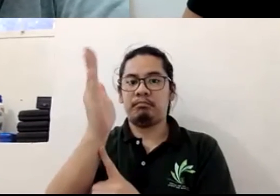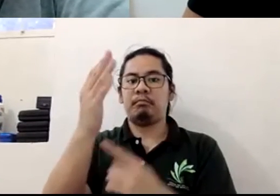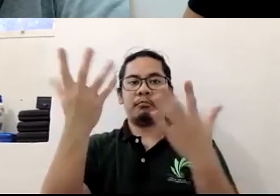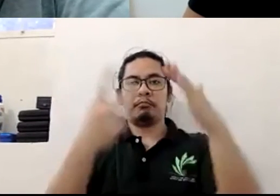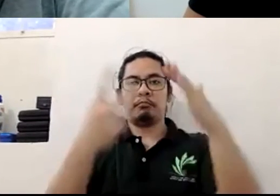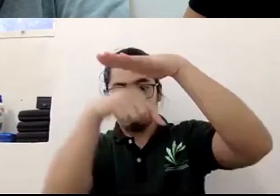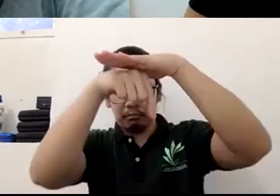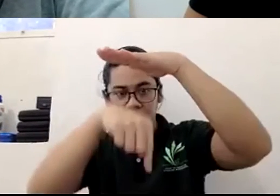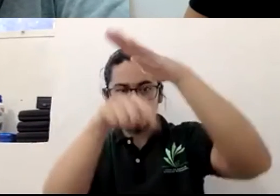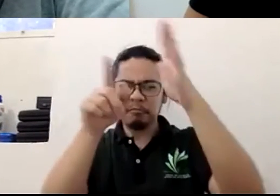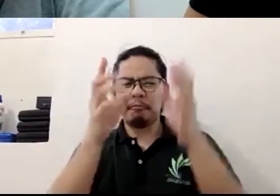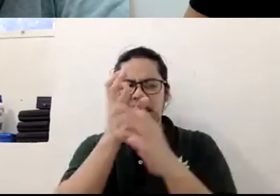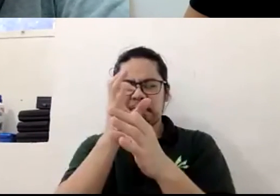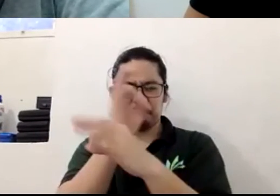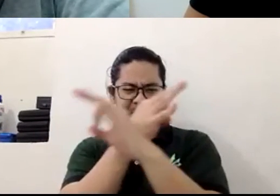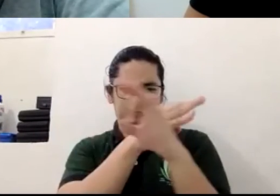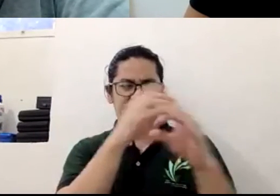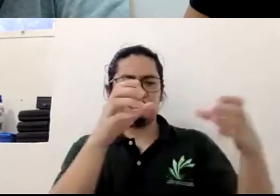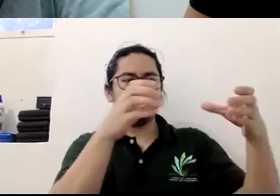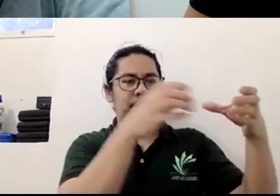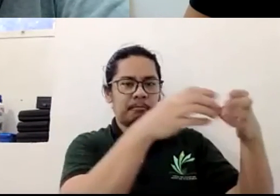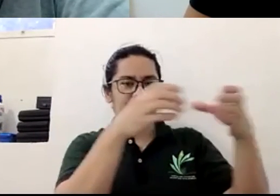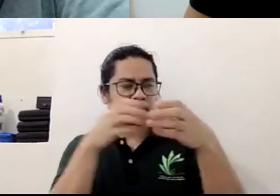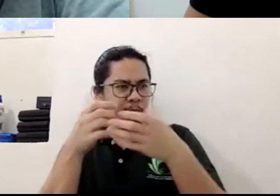Yeah, we're already done with palm orientation.